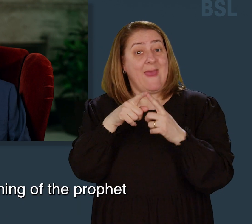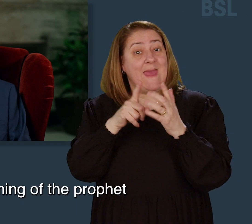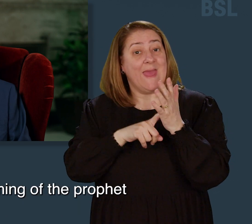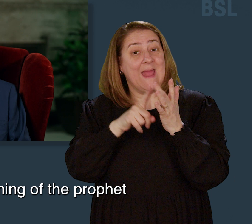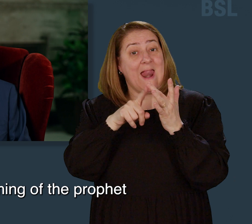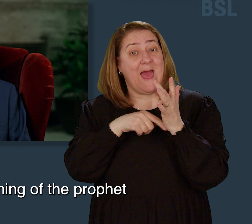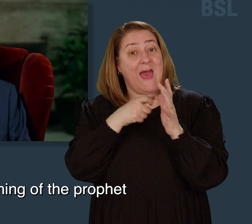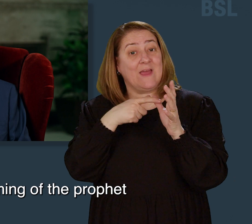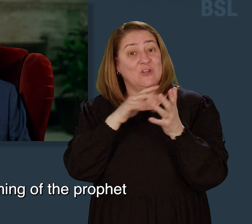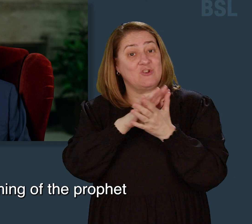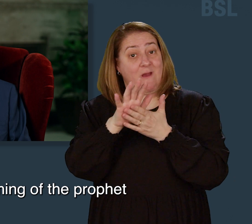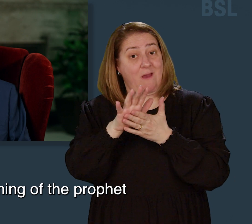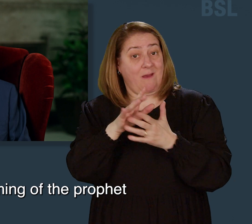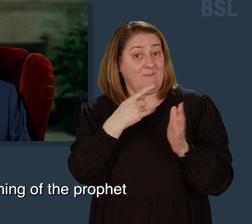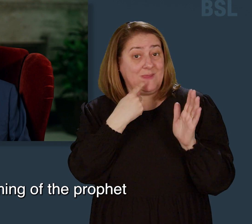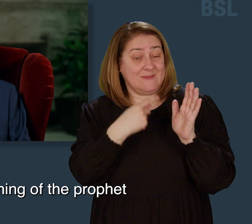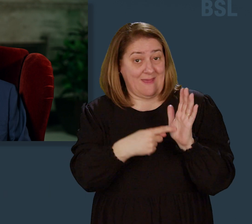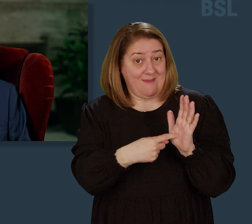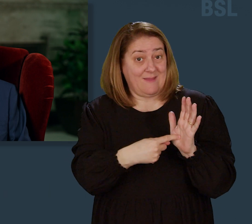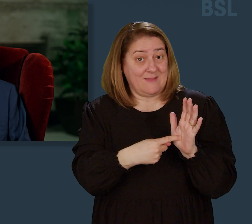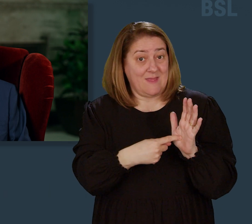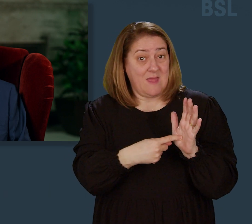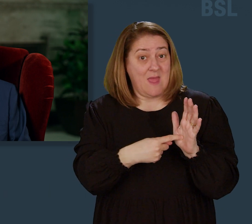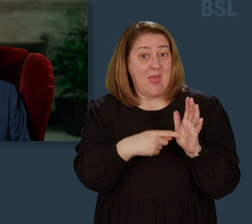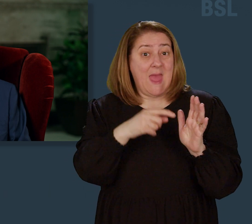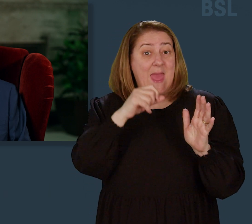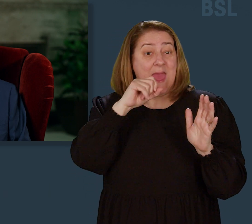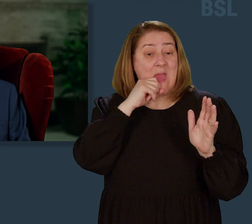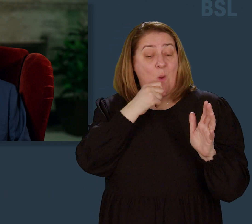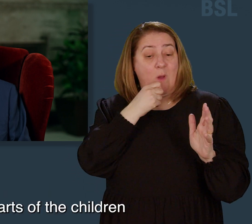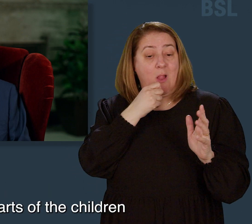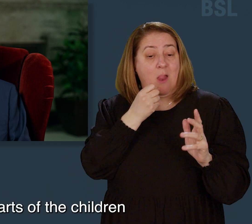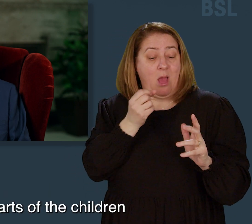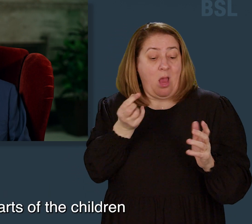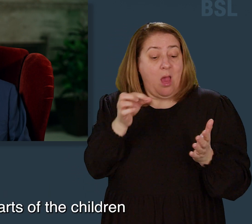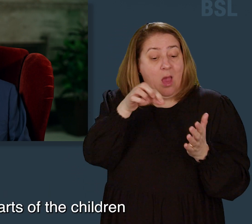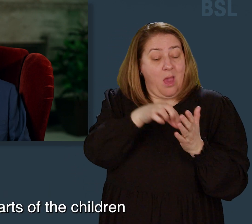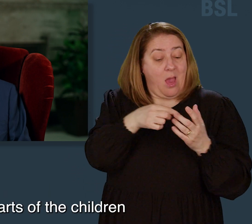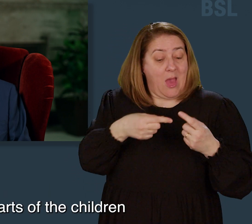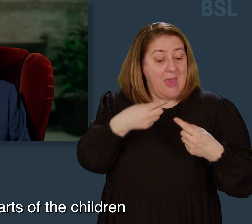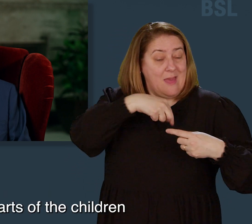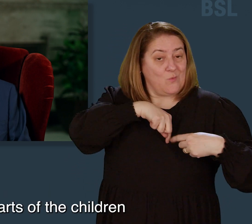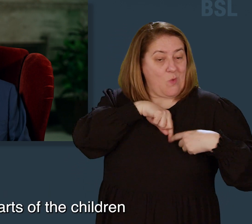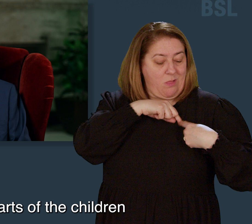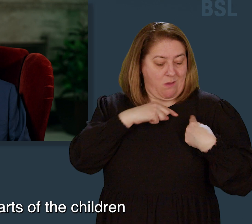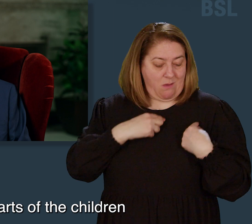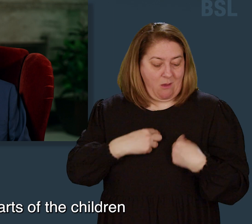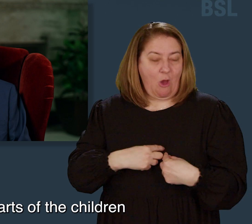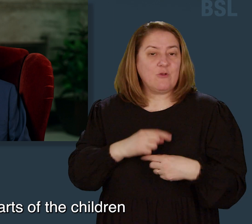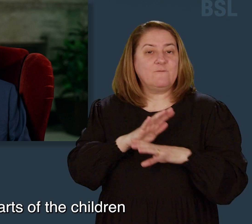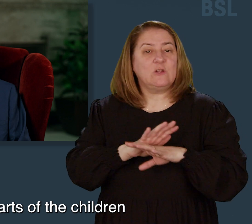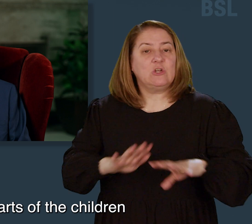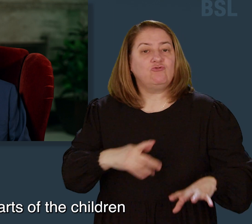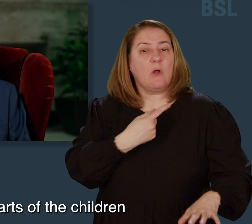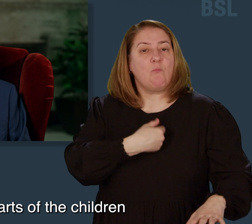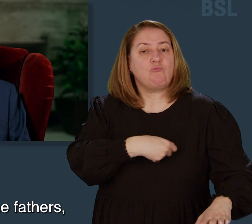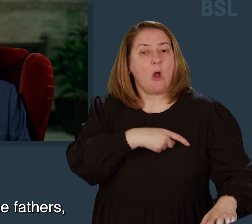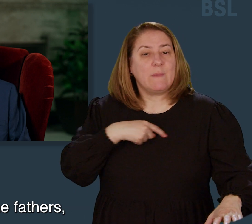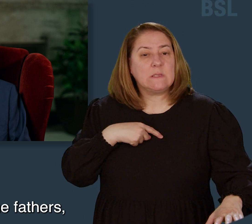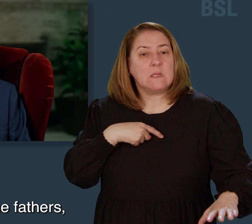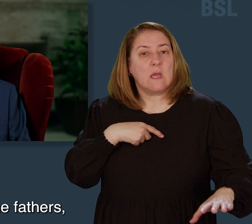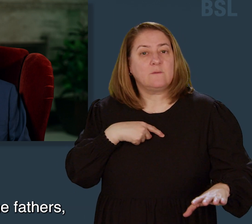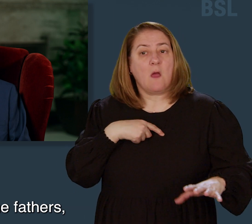prophet Elijah. Quote, "He shall plant in the hearts of the children